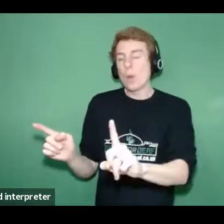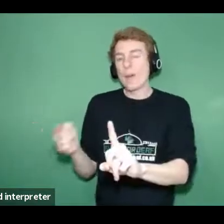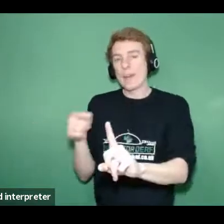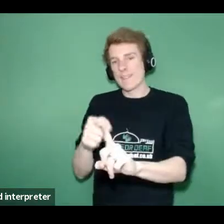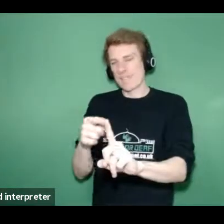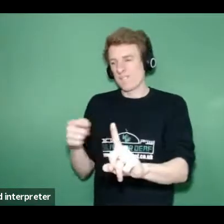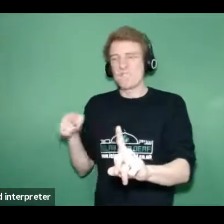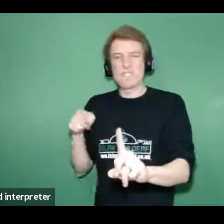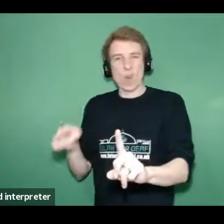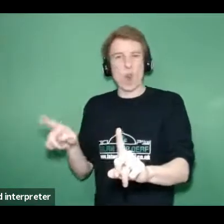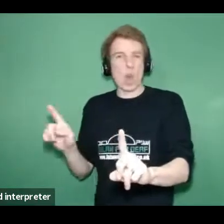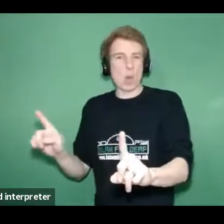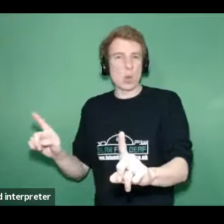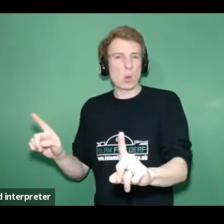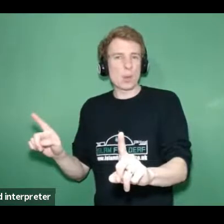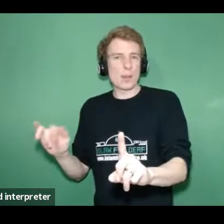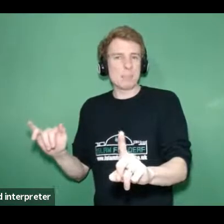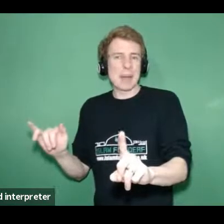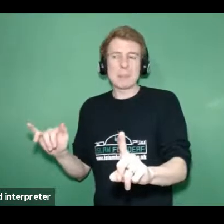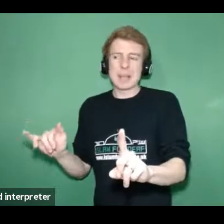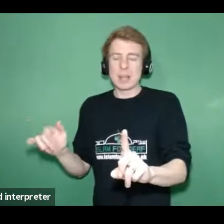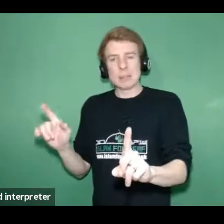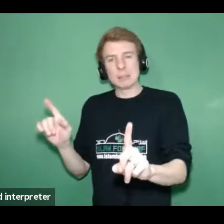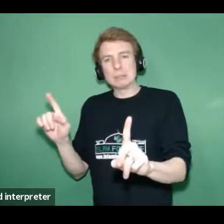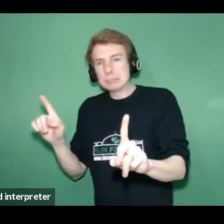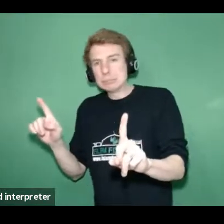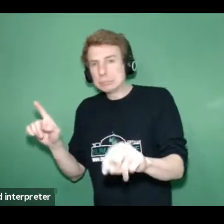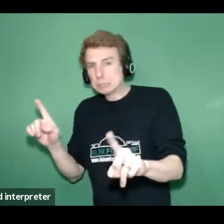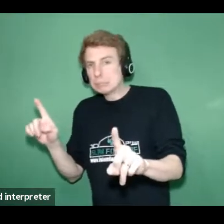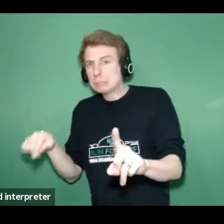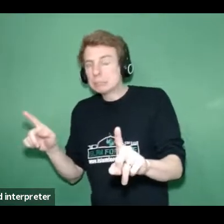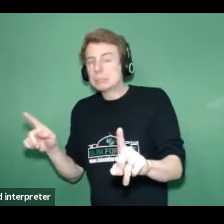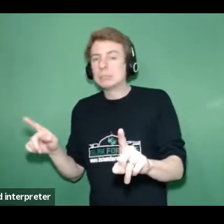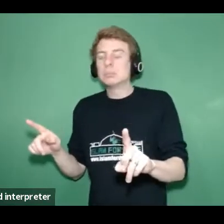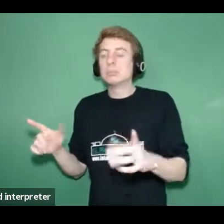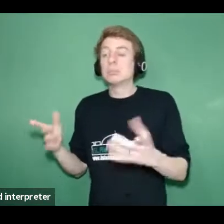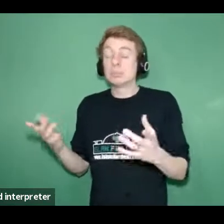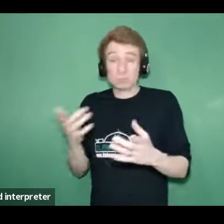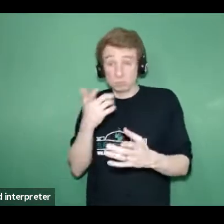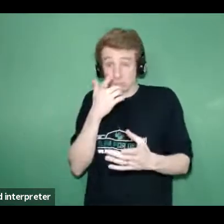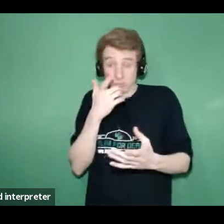It was so close that when the Prophet, peace and blessings be upon him, he would